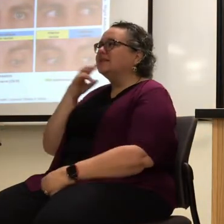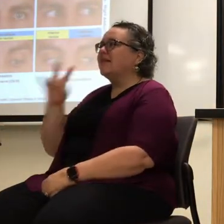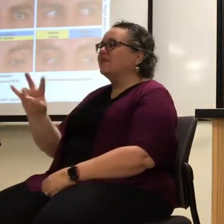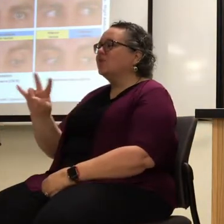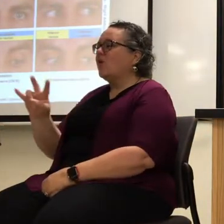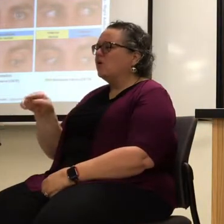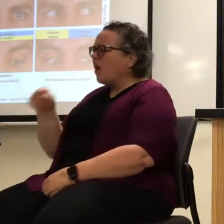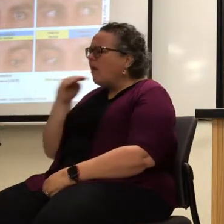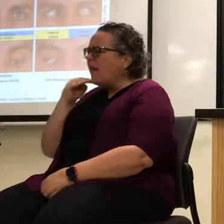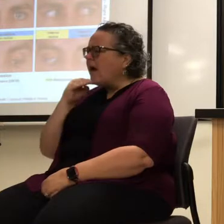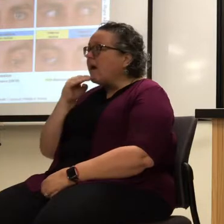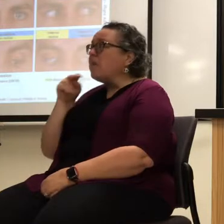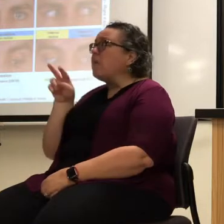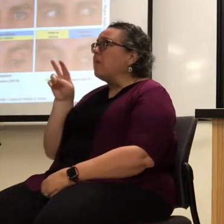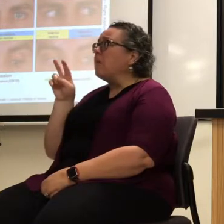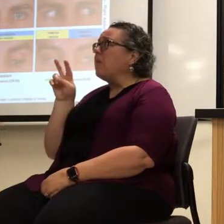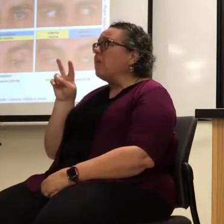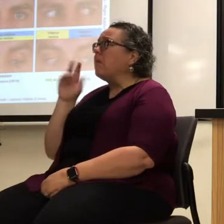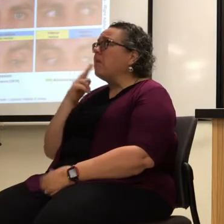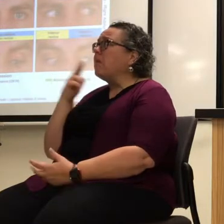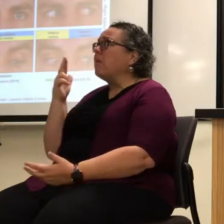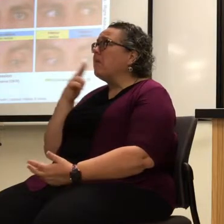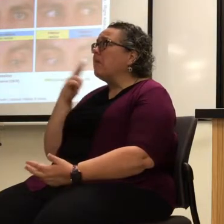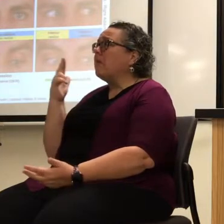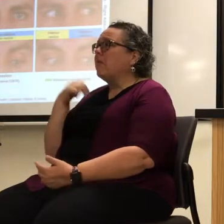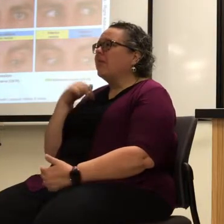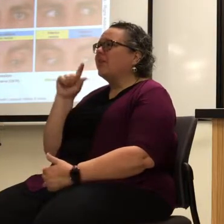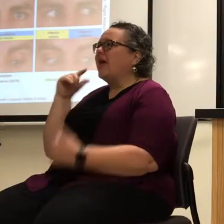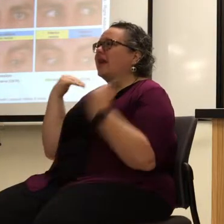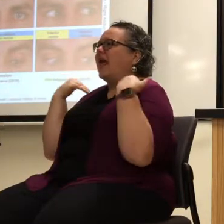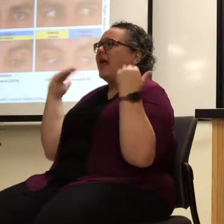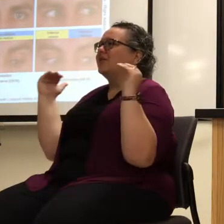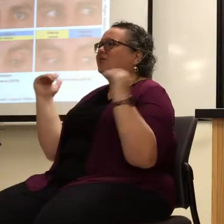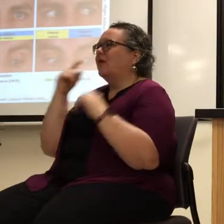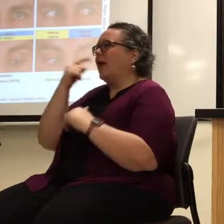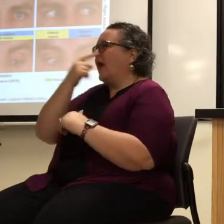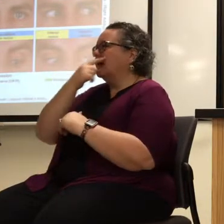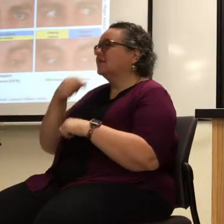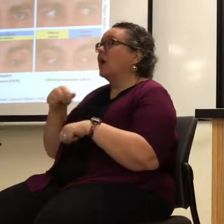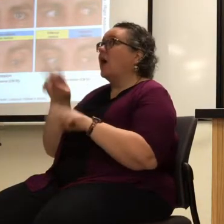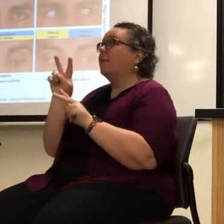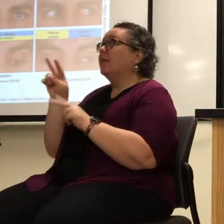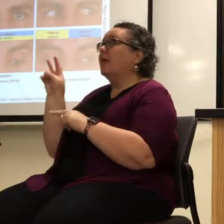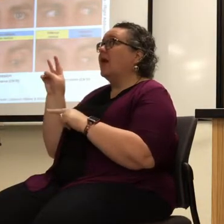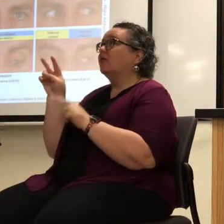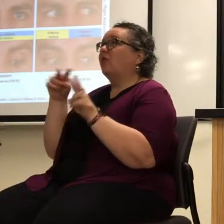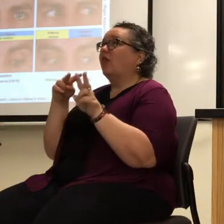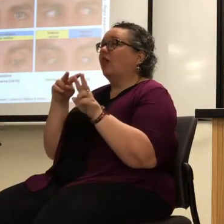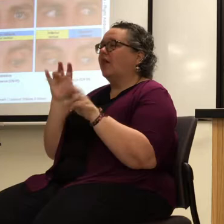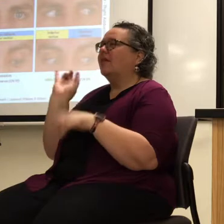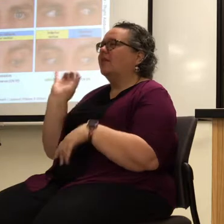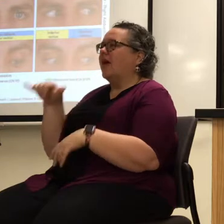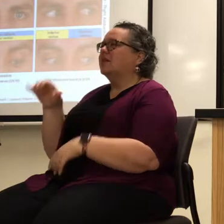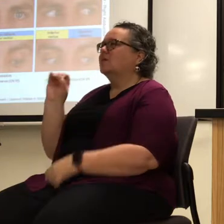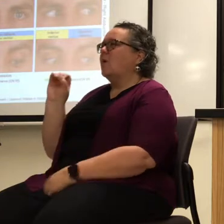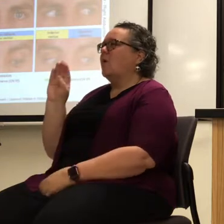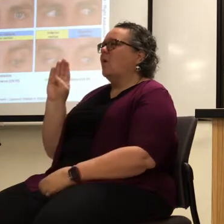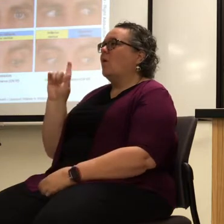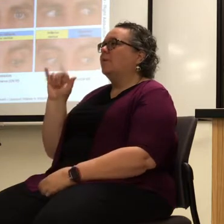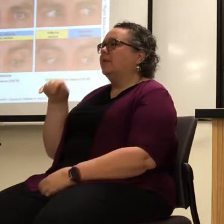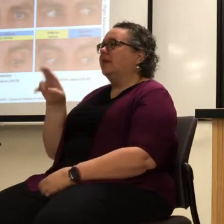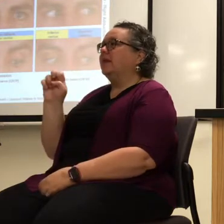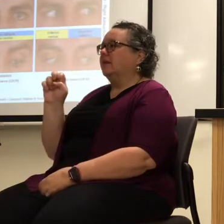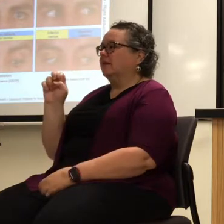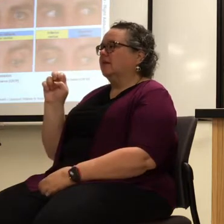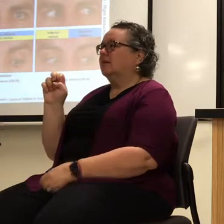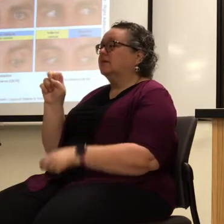do it. I'm innocent, you know. Angel eyes. Look up and laterally, down and laterally, those oblique ones. The